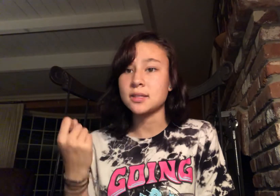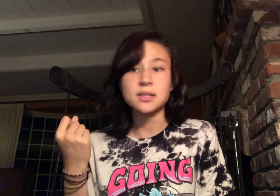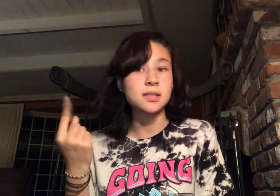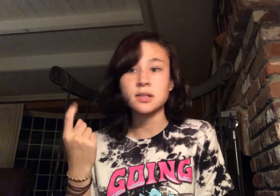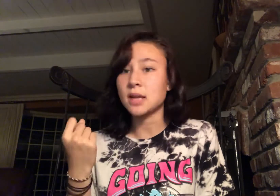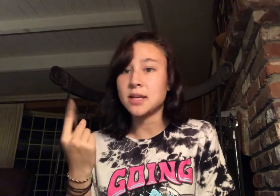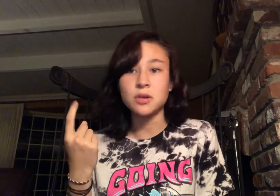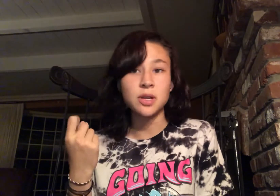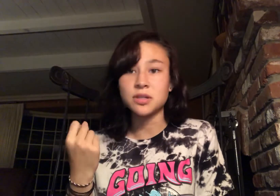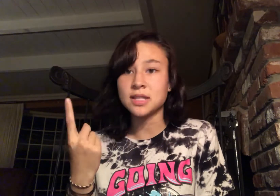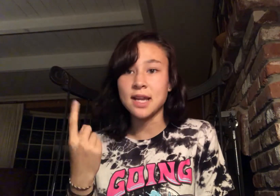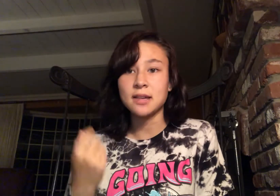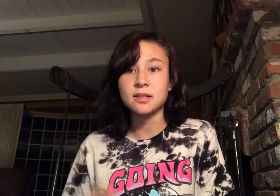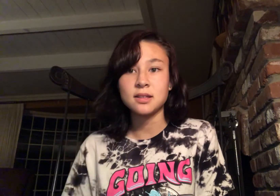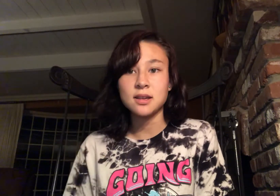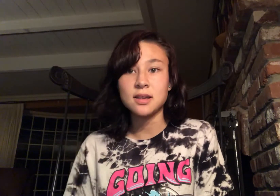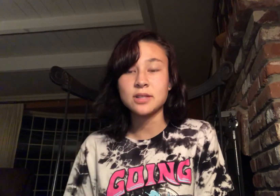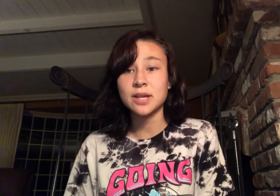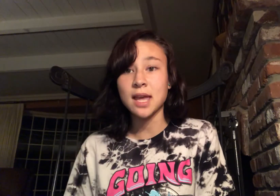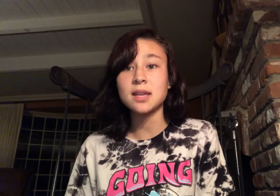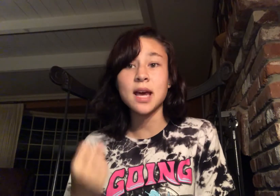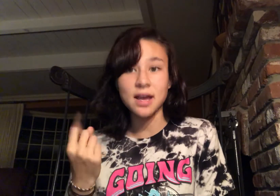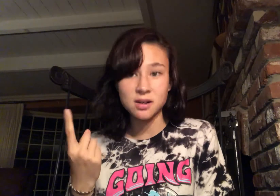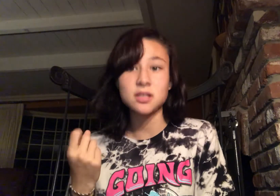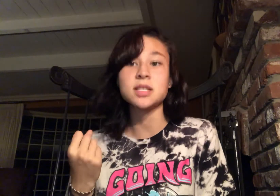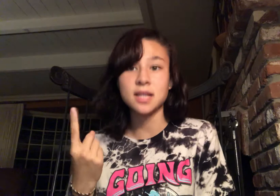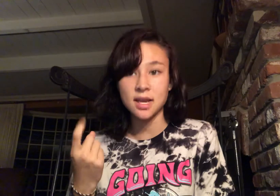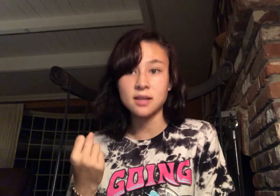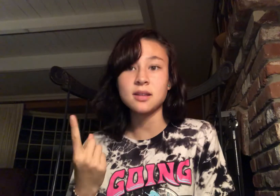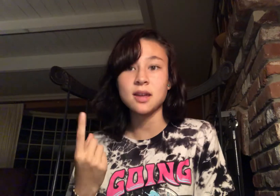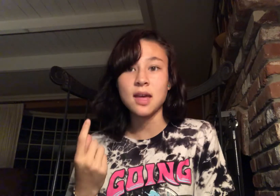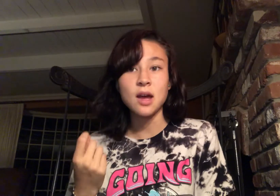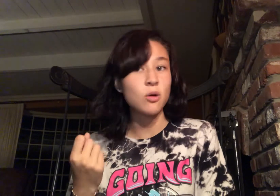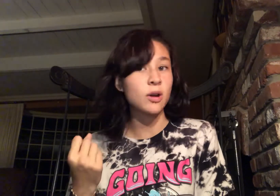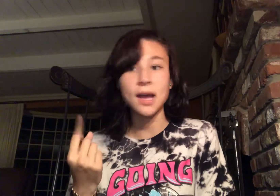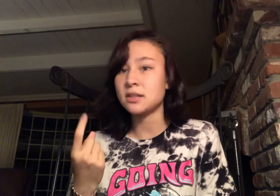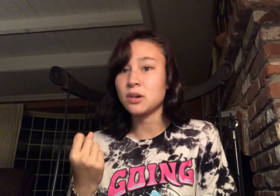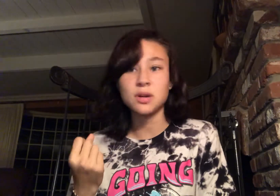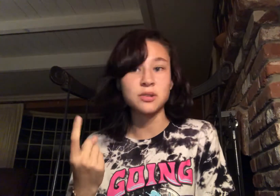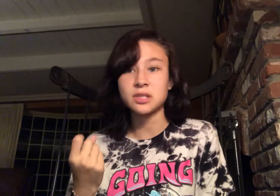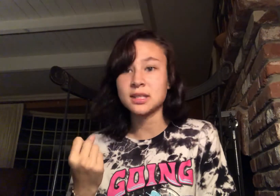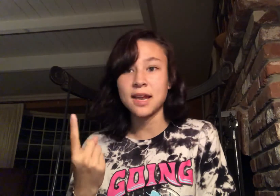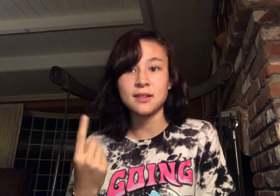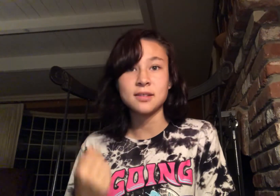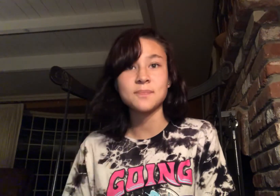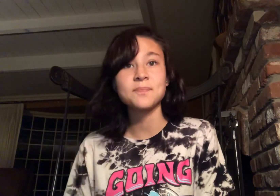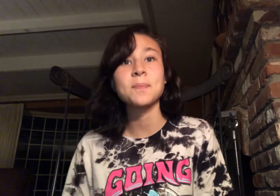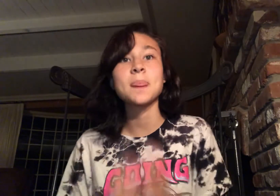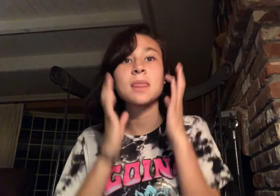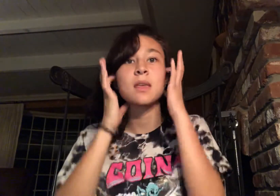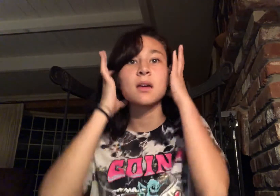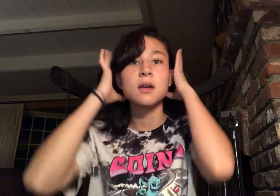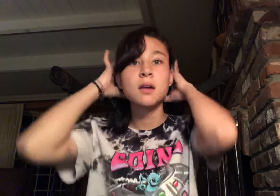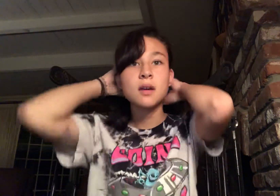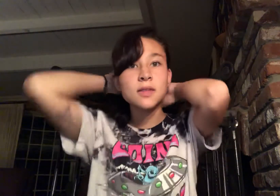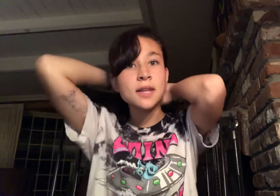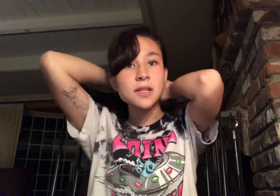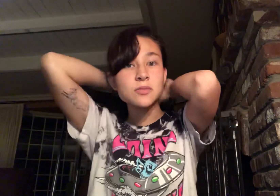this is I don't understand. So again, I understand or I don't understand. The next one